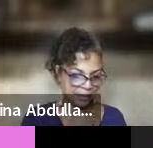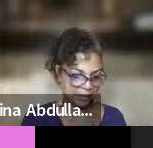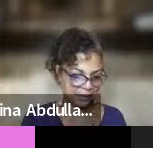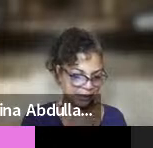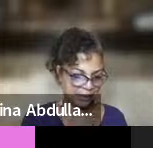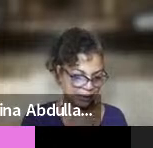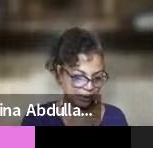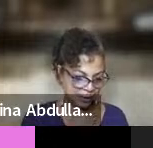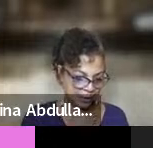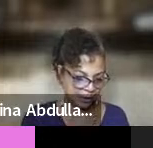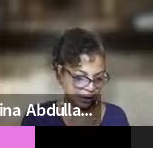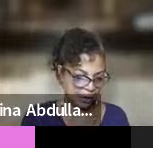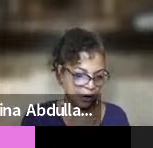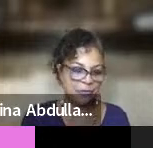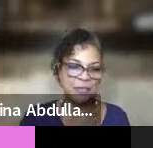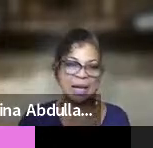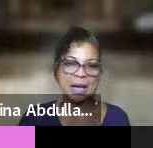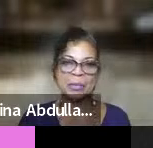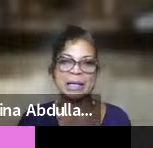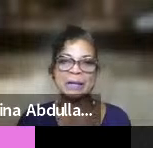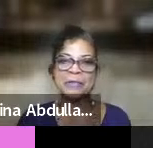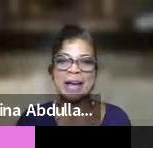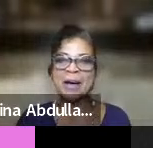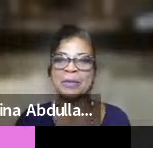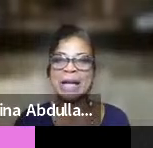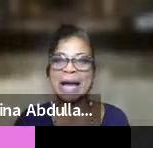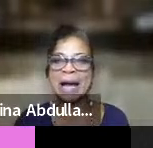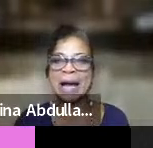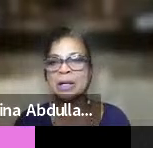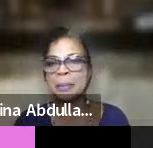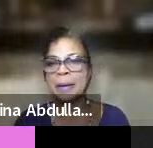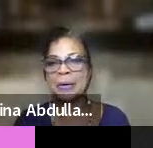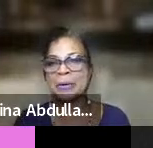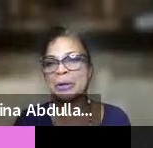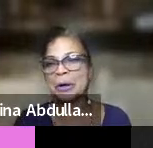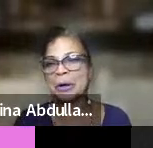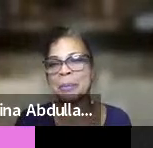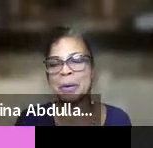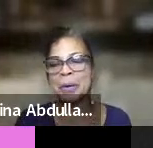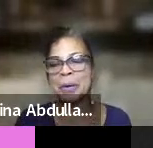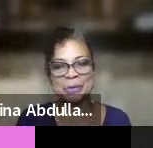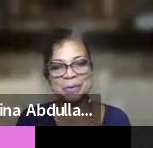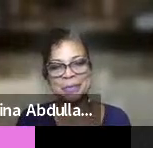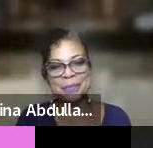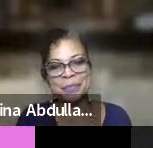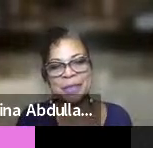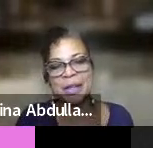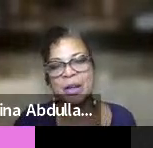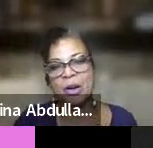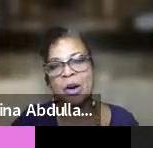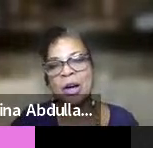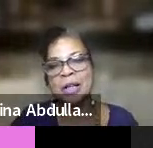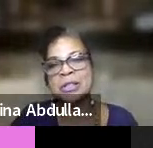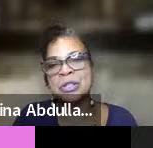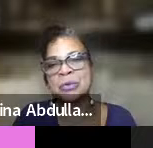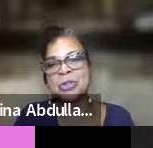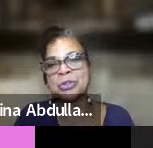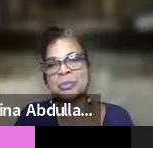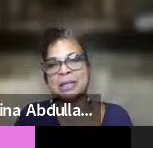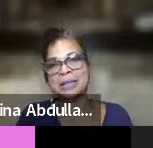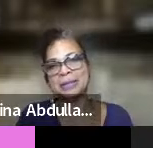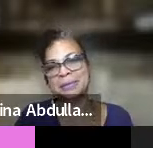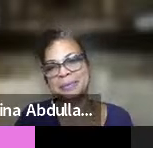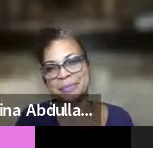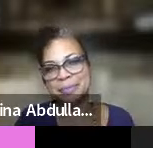yes, her family found out about her murder on